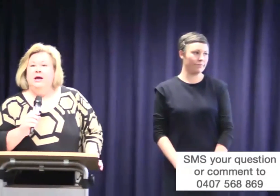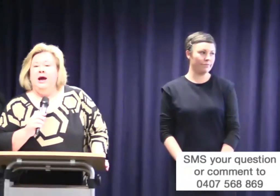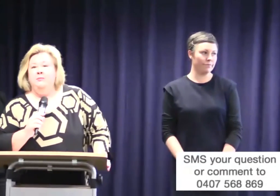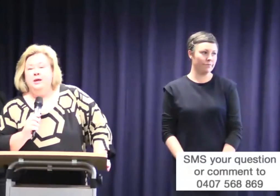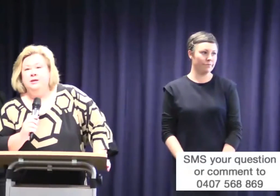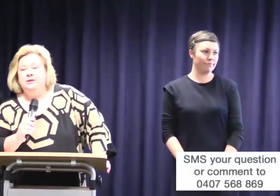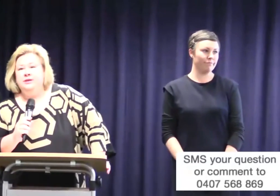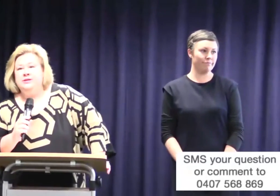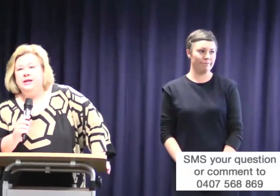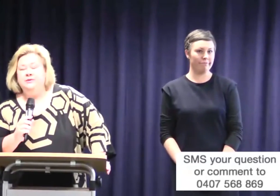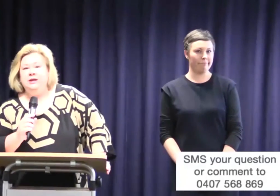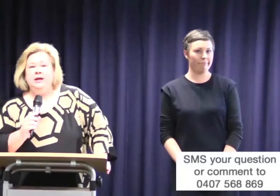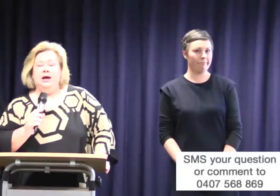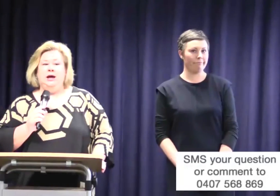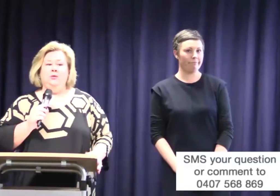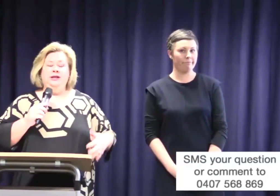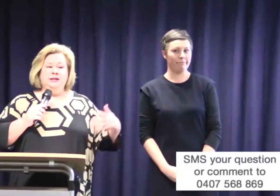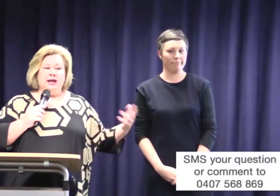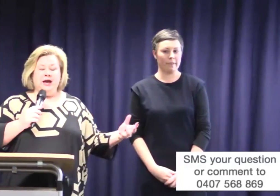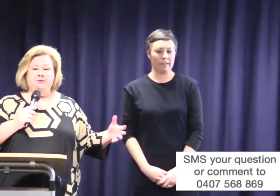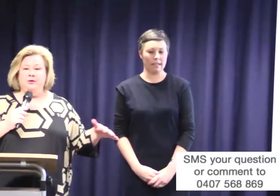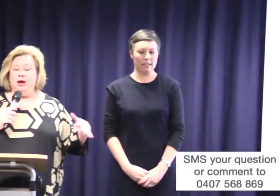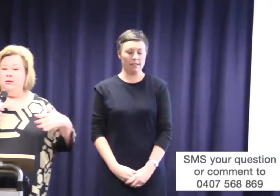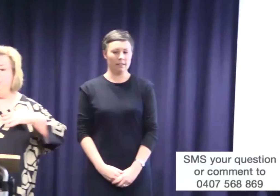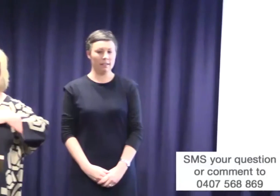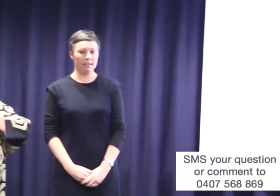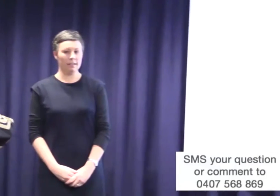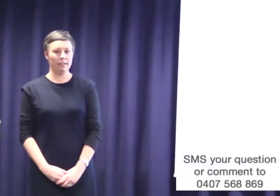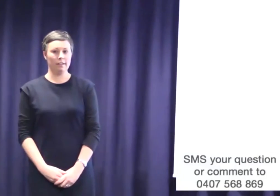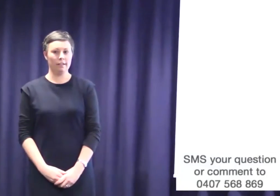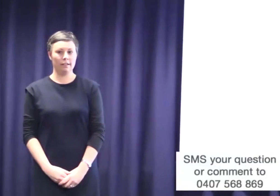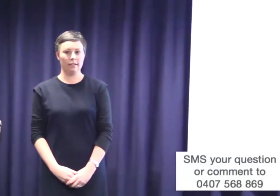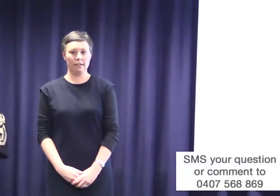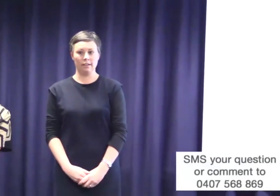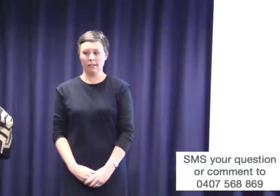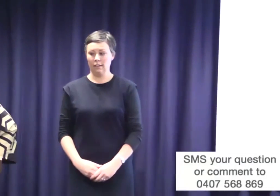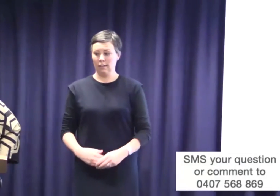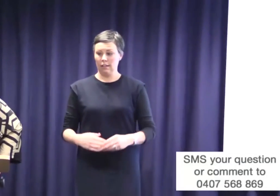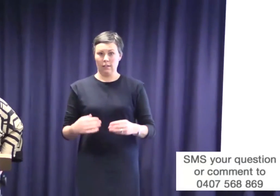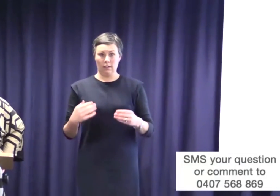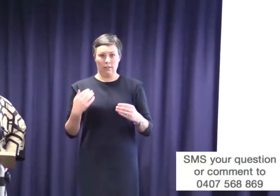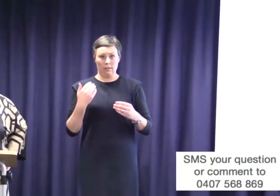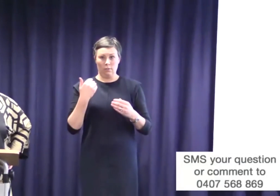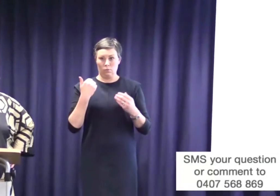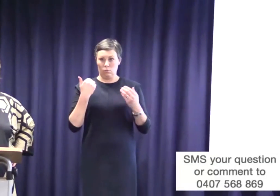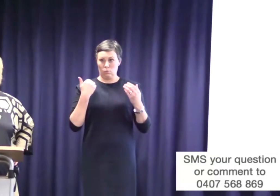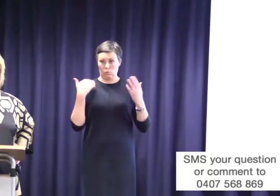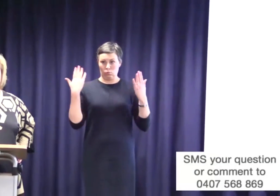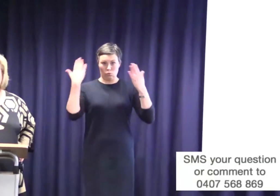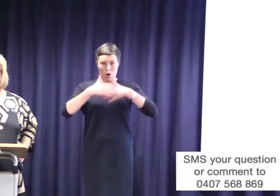Look, this evening we did have a presentation